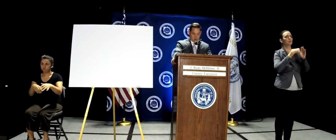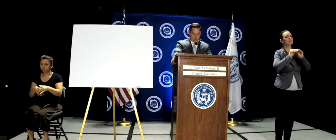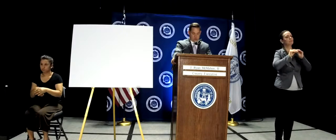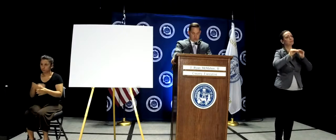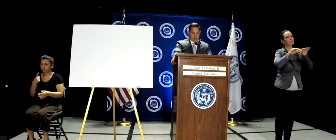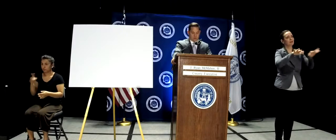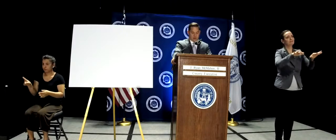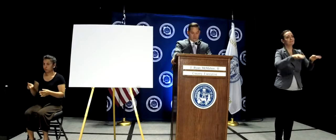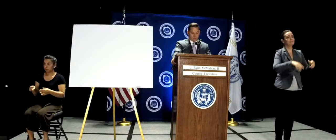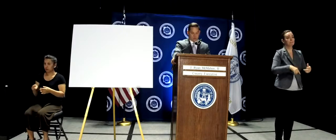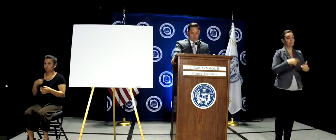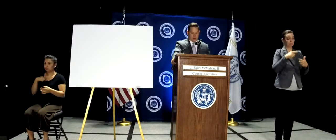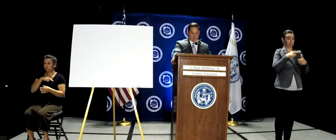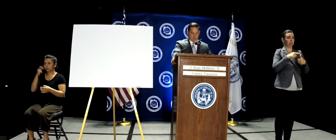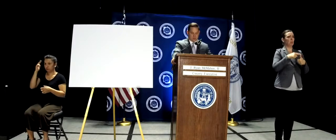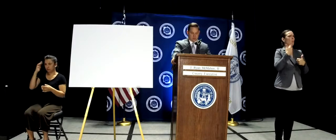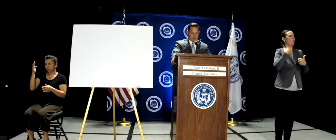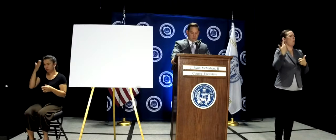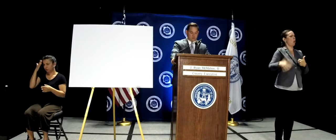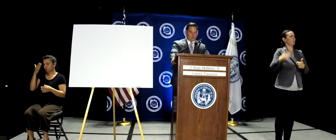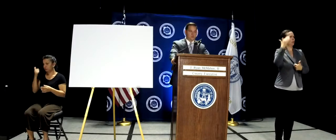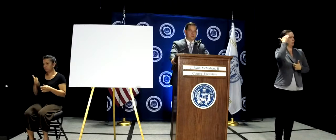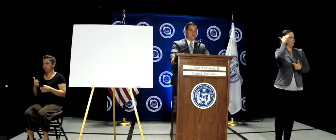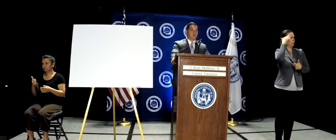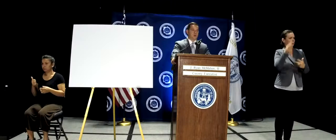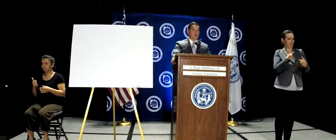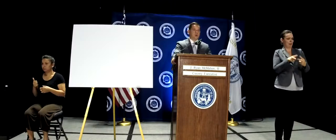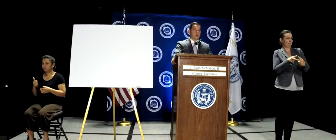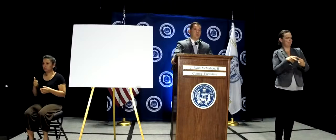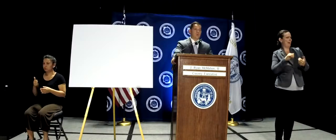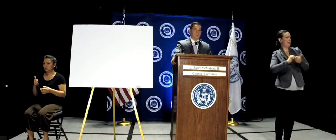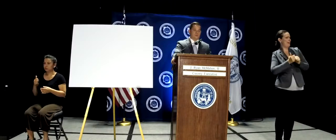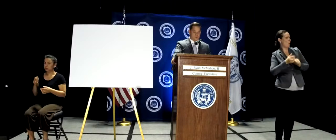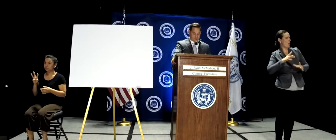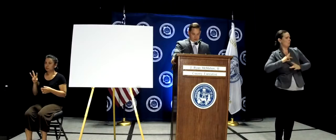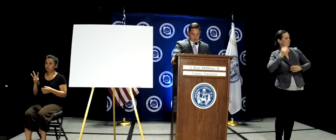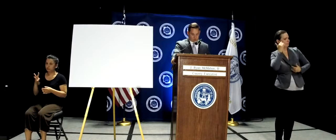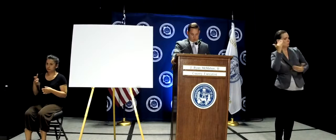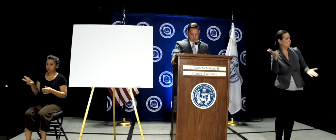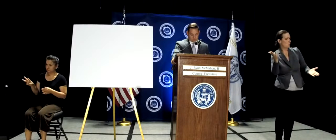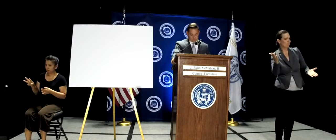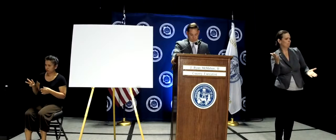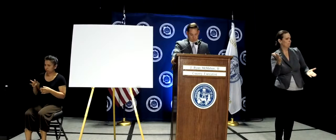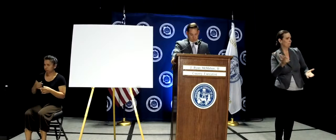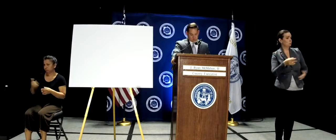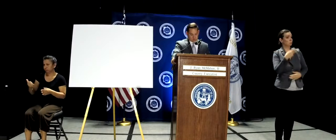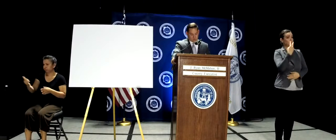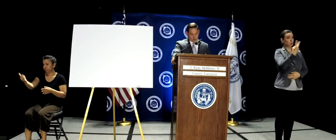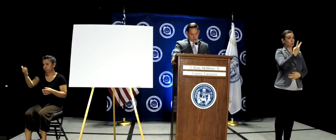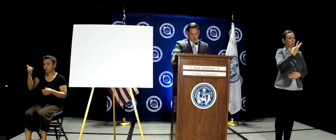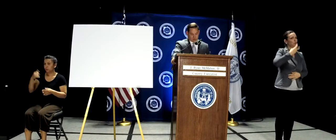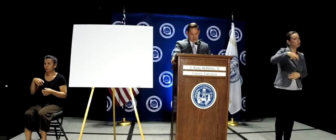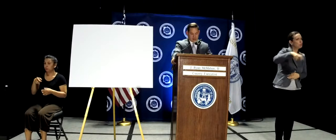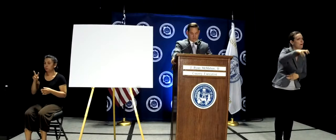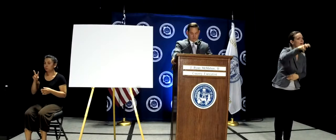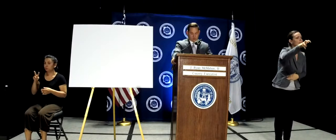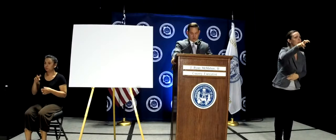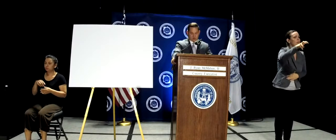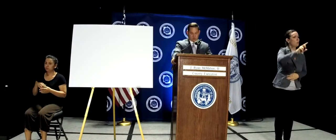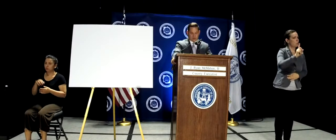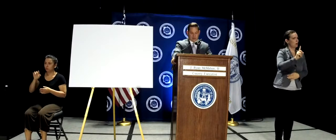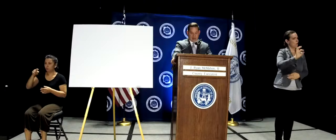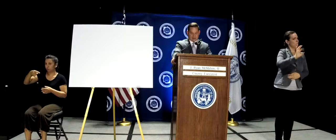are unknown. And we have 3 travel related, 2 from the state of Florida, 1 from the state of Georgia. We currently